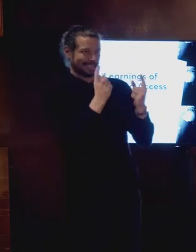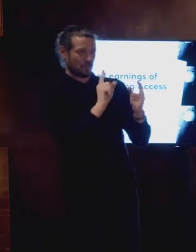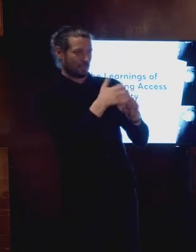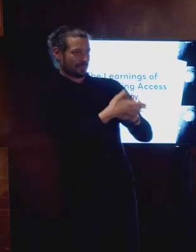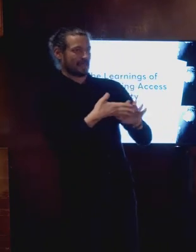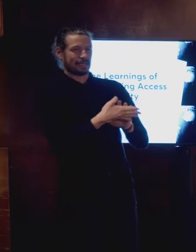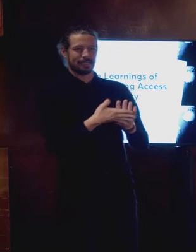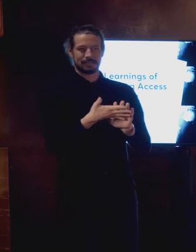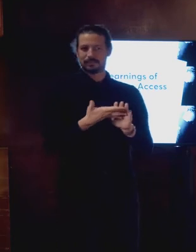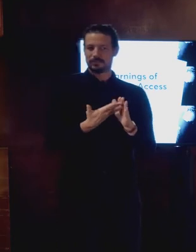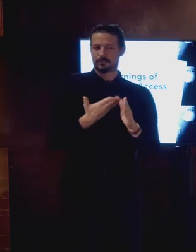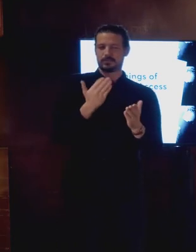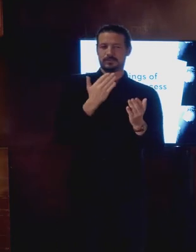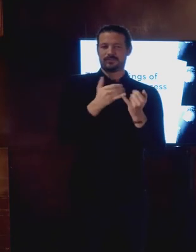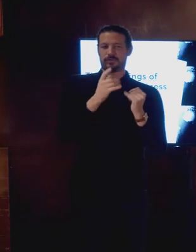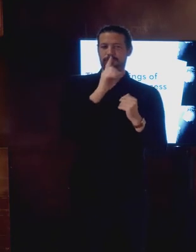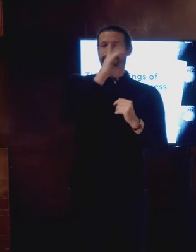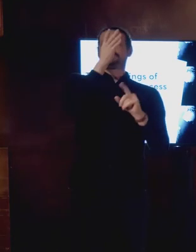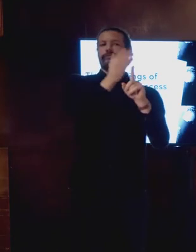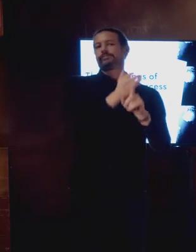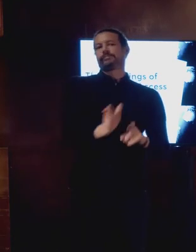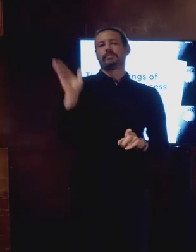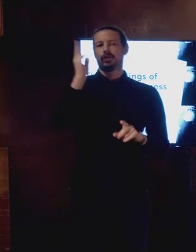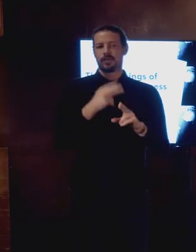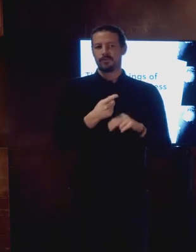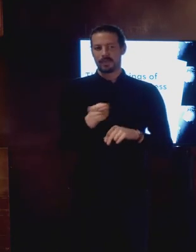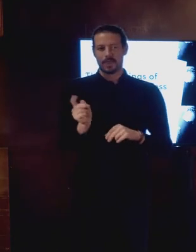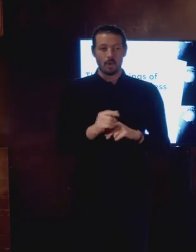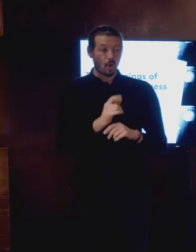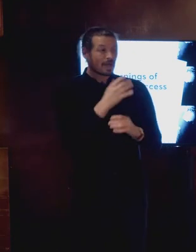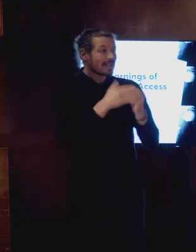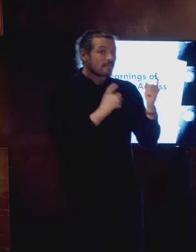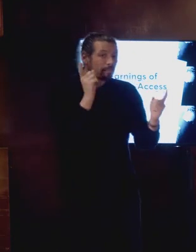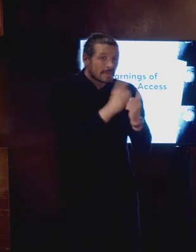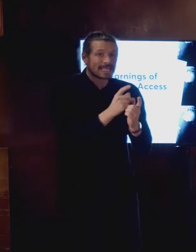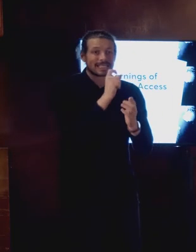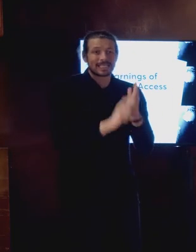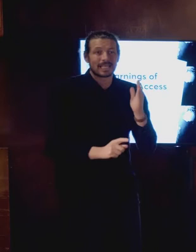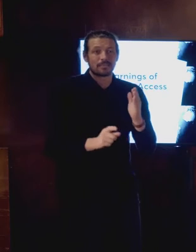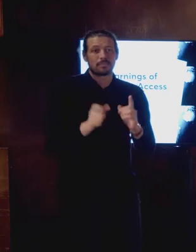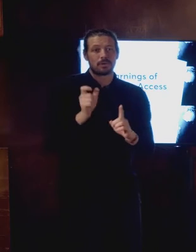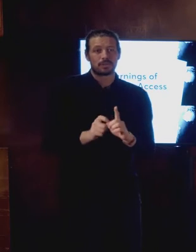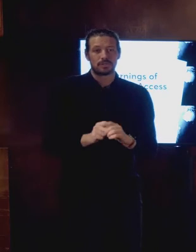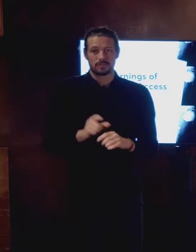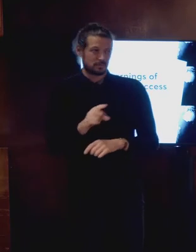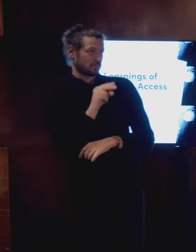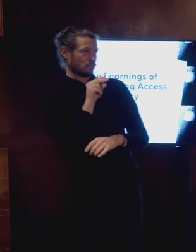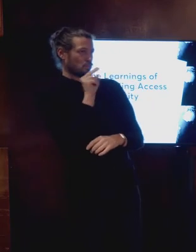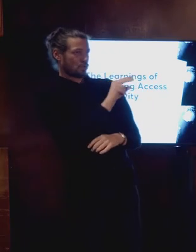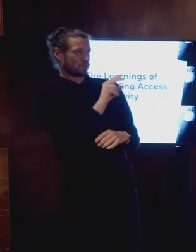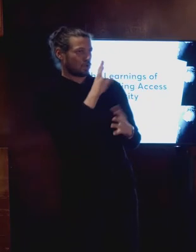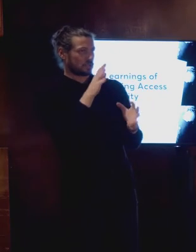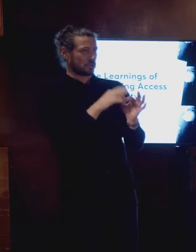not experiential for them. They haven't or they haven't had experience with someone with a disability. So they're like, why should I have to watch someone